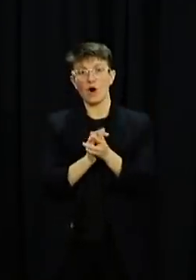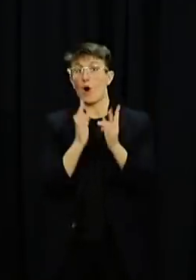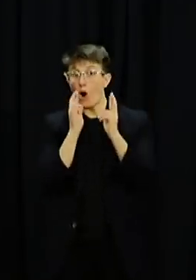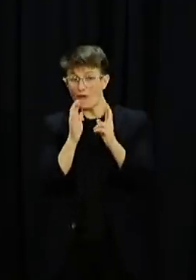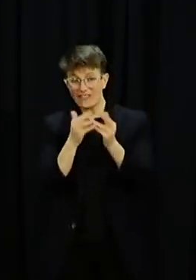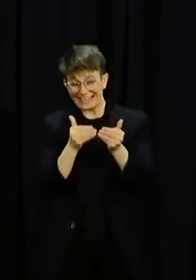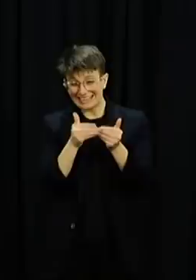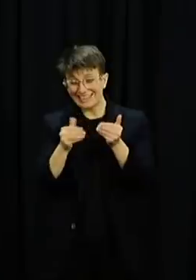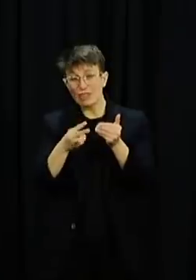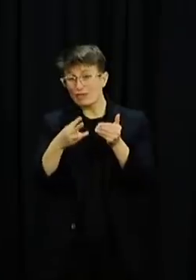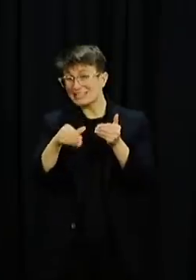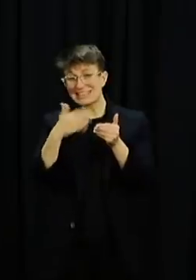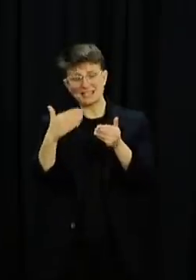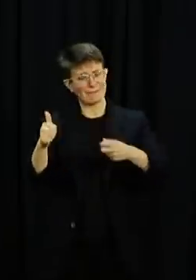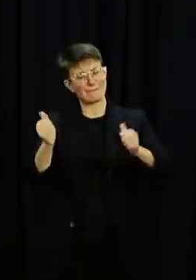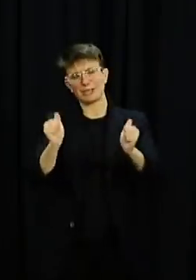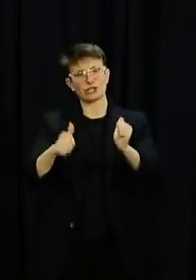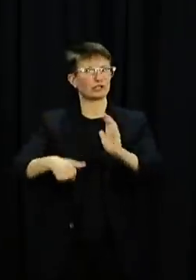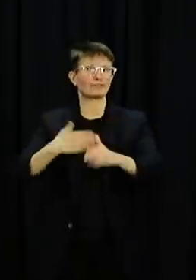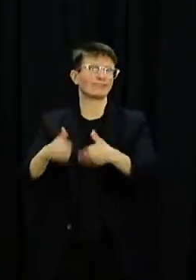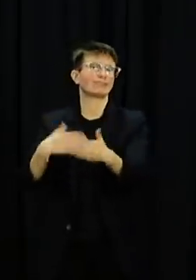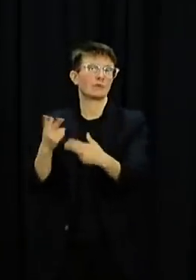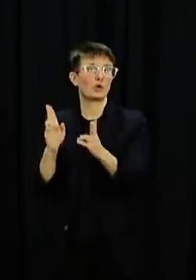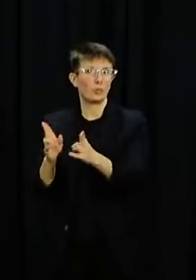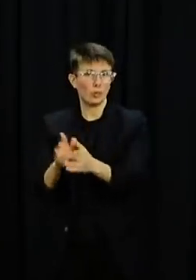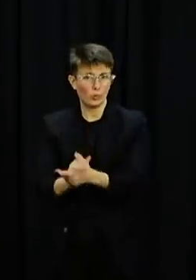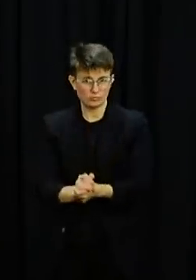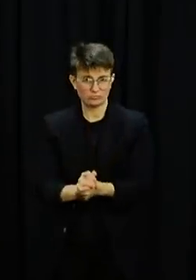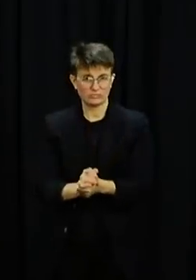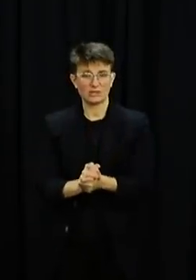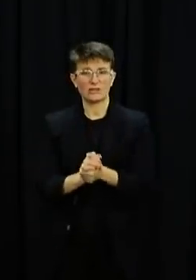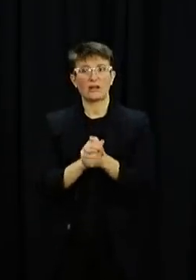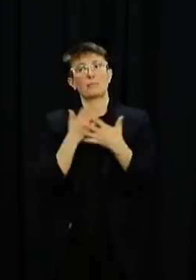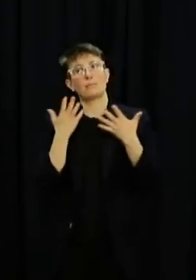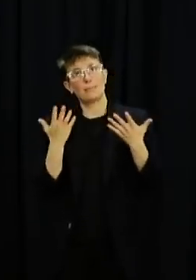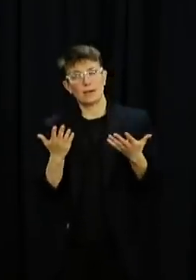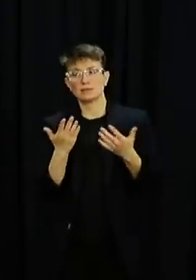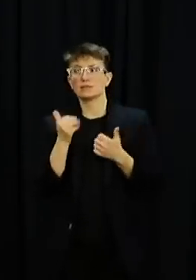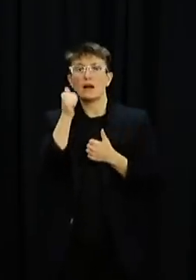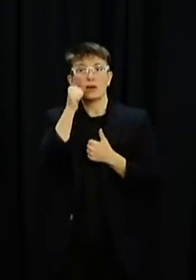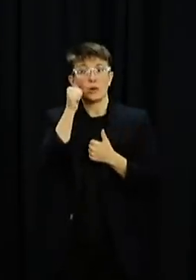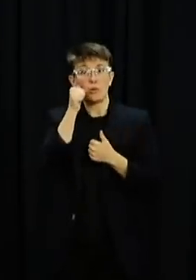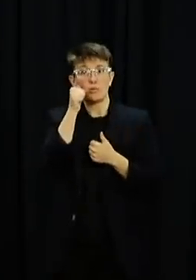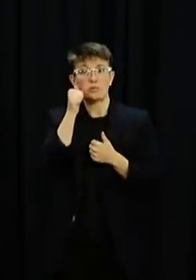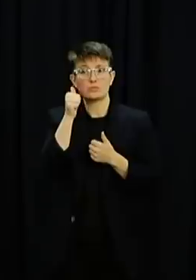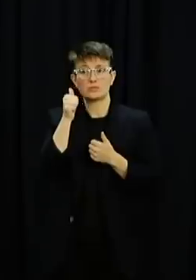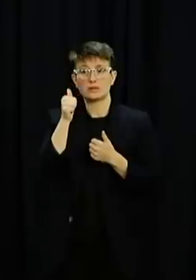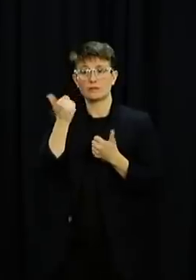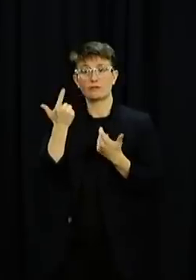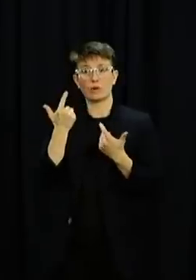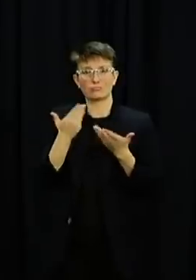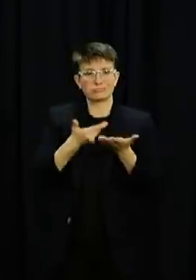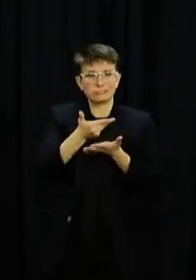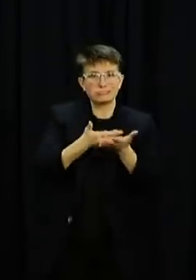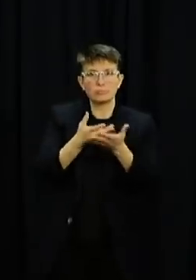a short limitation. I know from countless conversations that I've had in the past with the